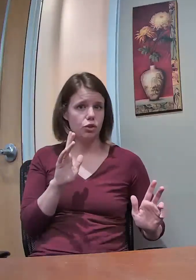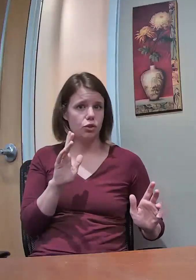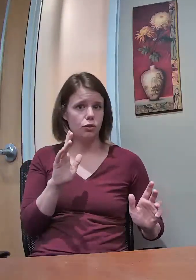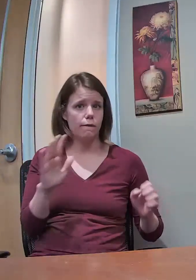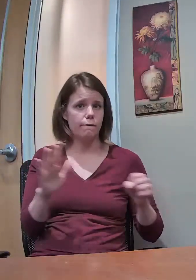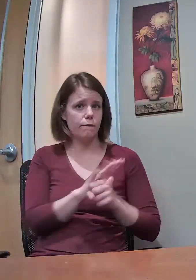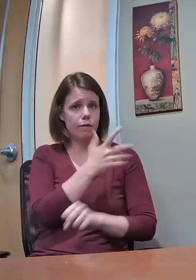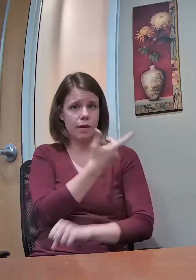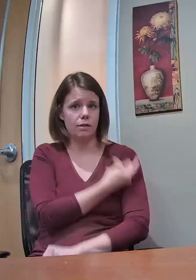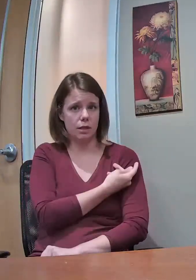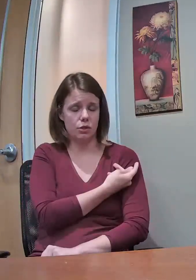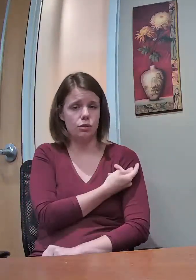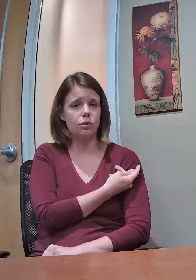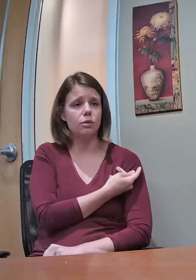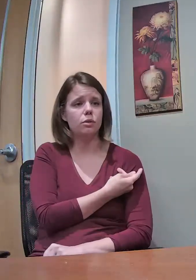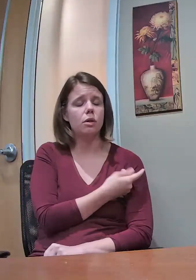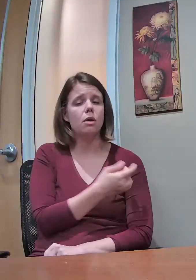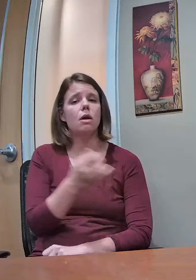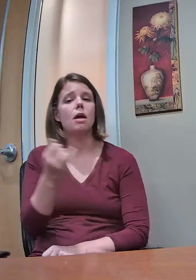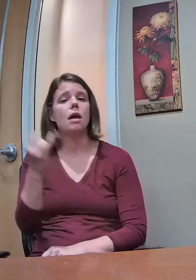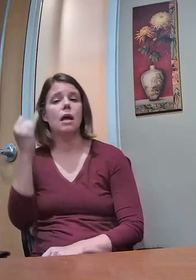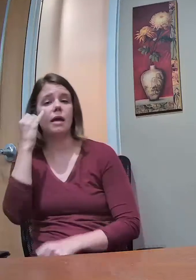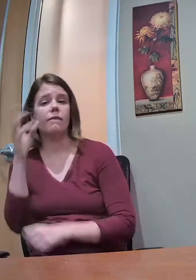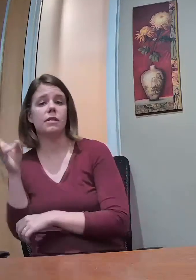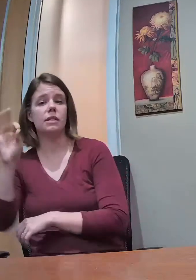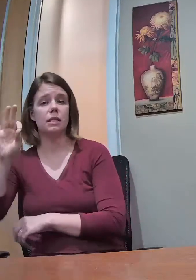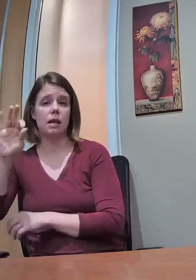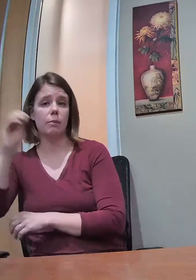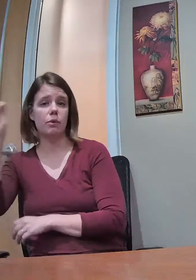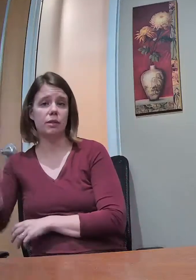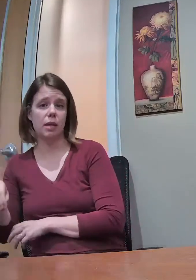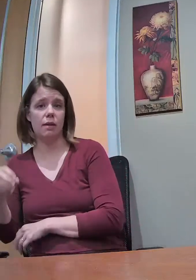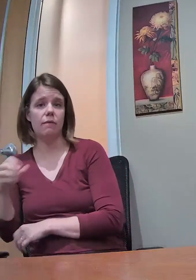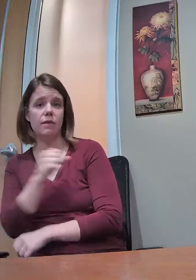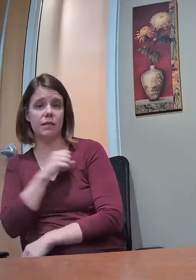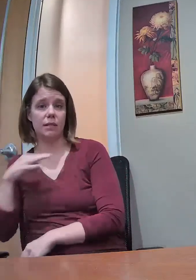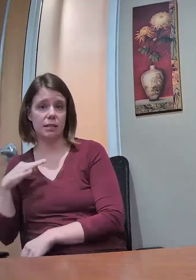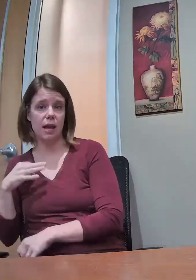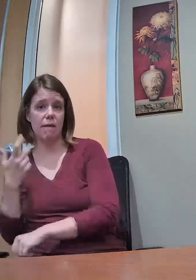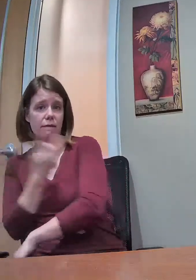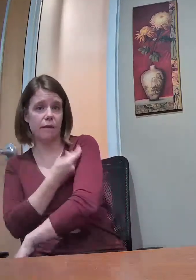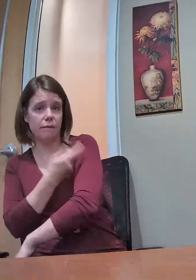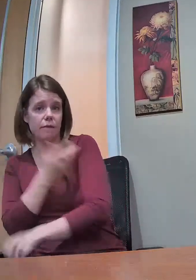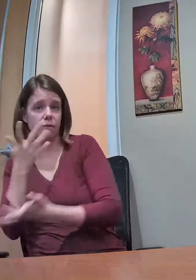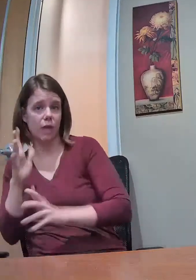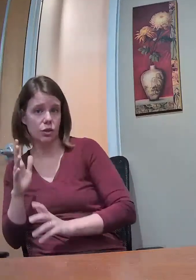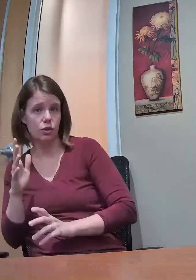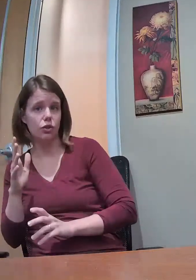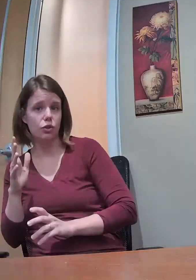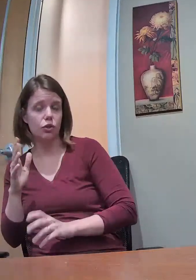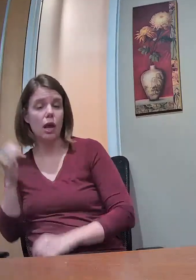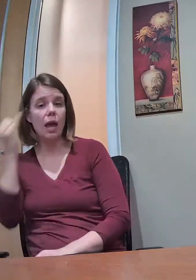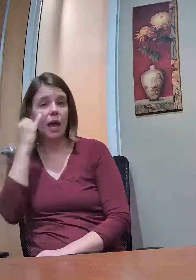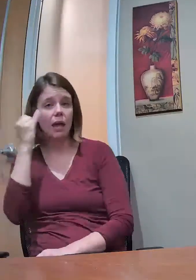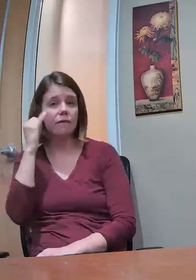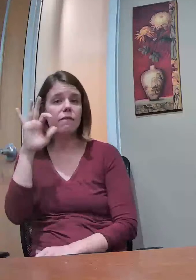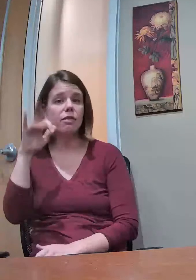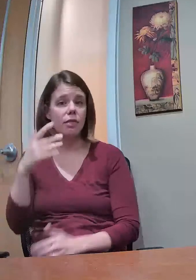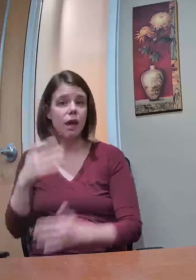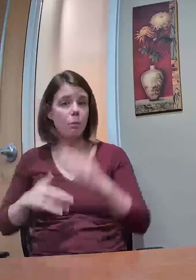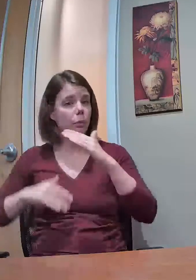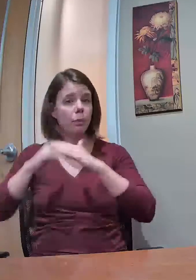to meet those requirements, we could allow